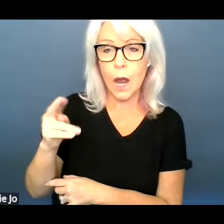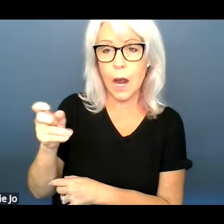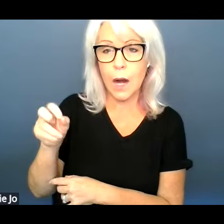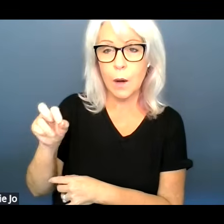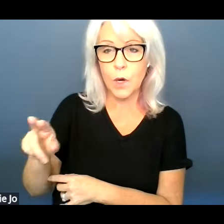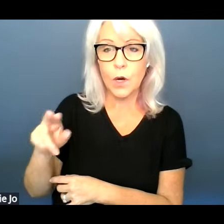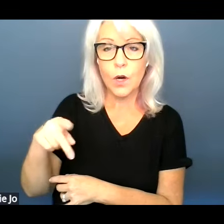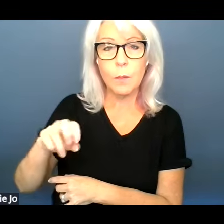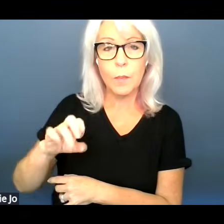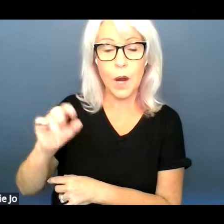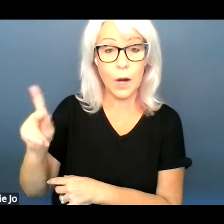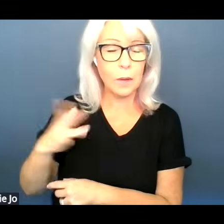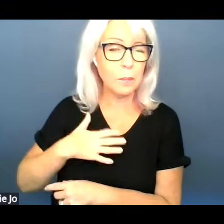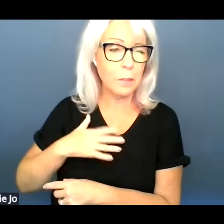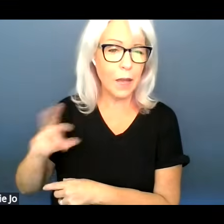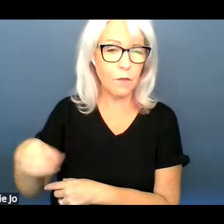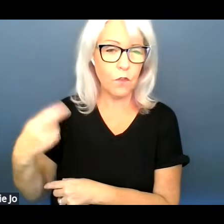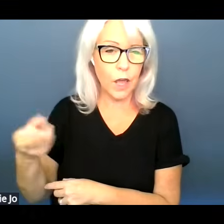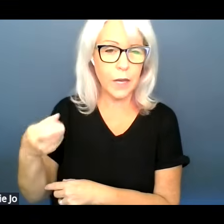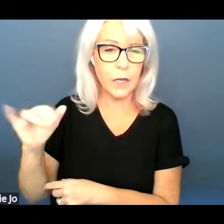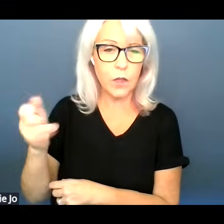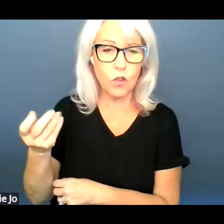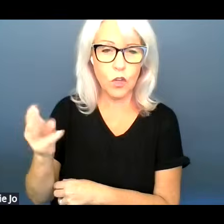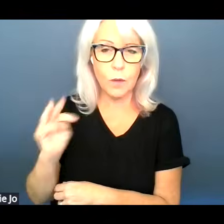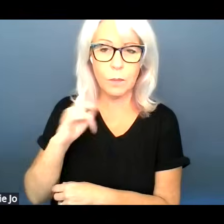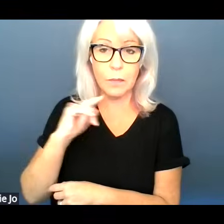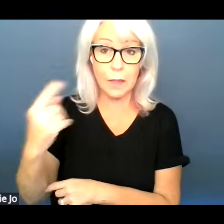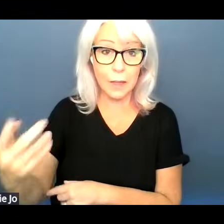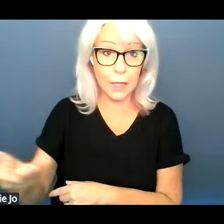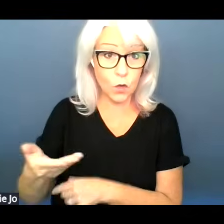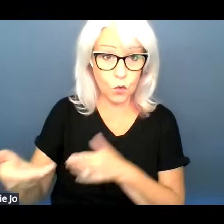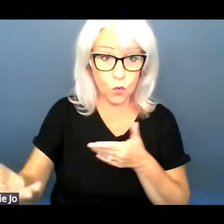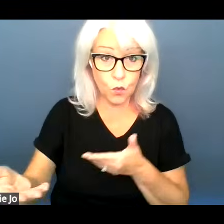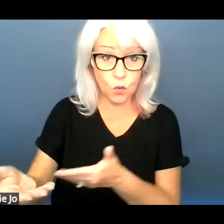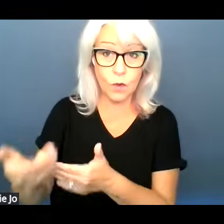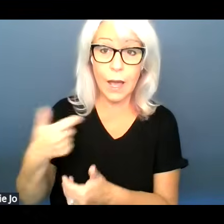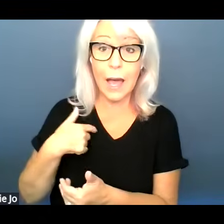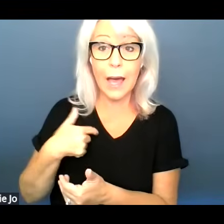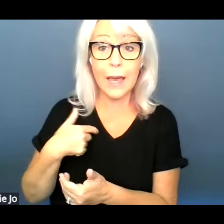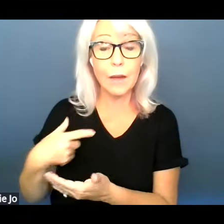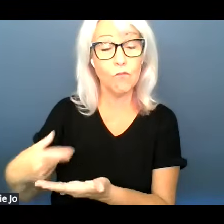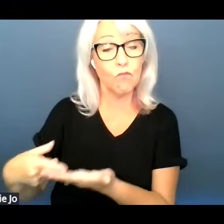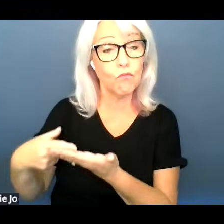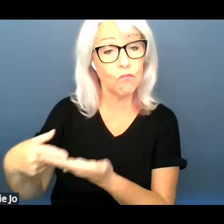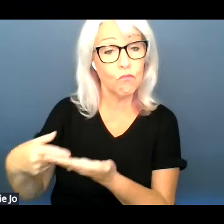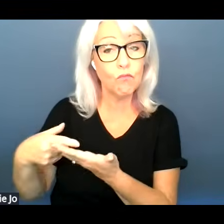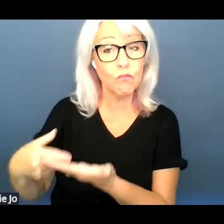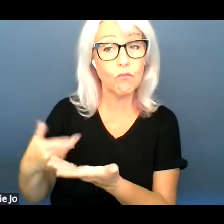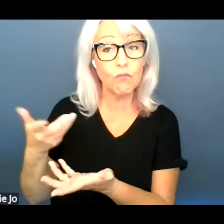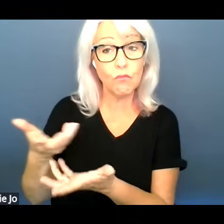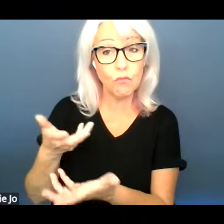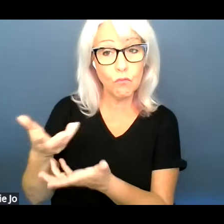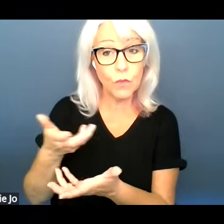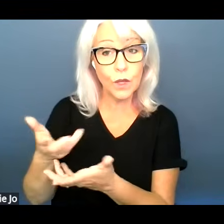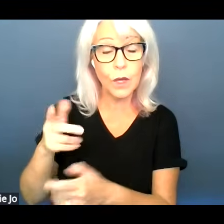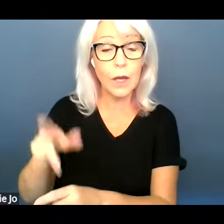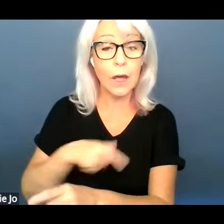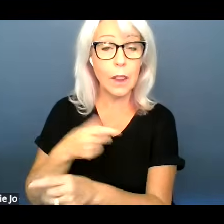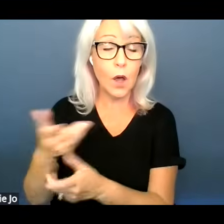Jim, who was talking and actually introduced me to her. I had a long conversation with her about her father